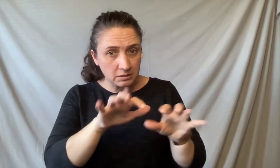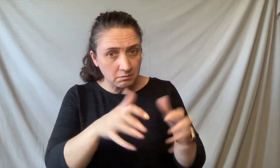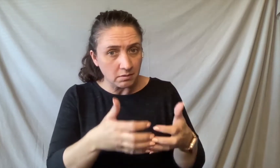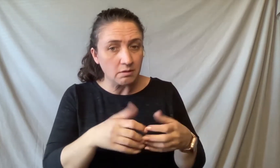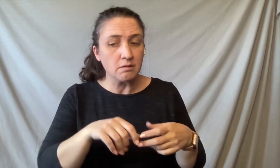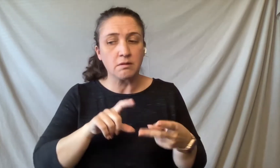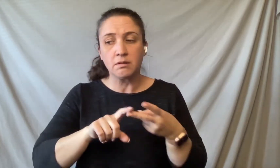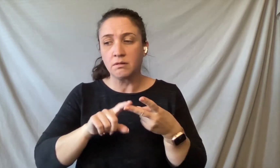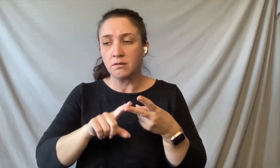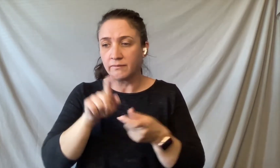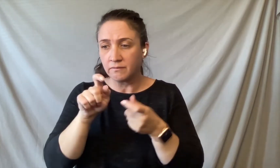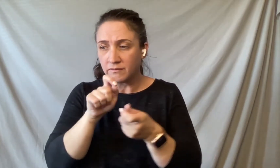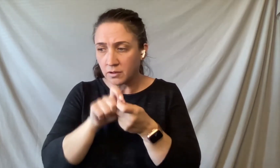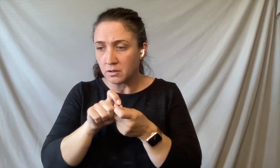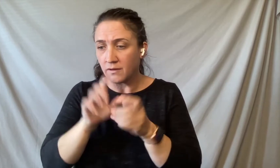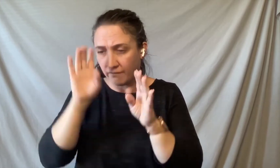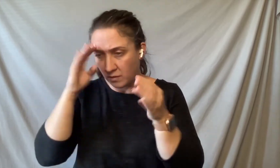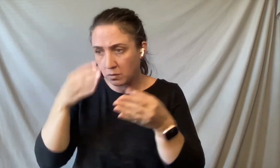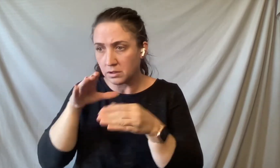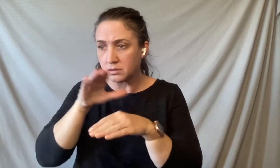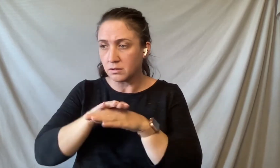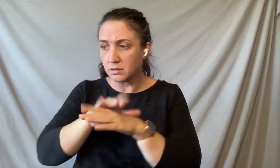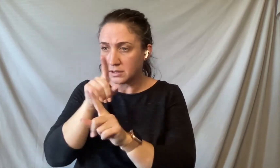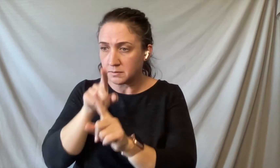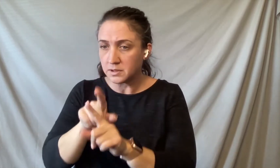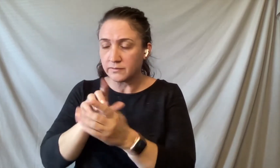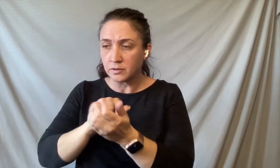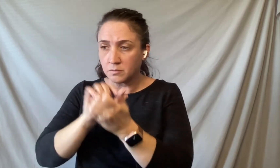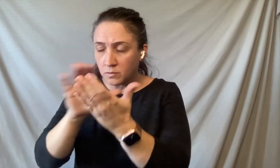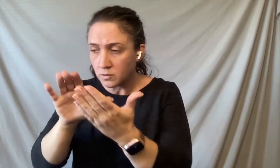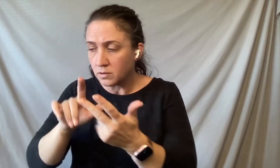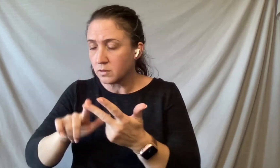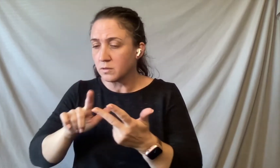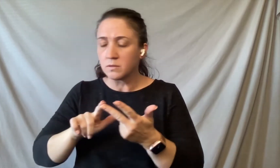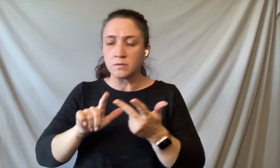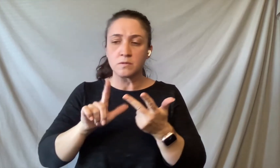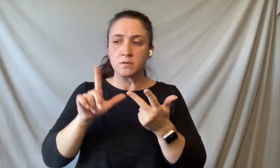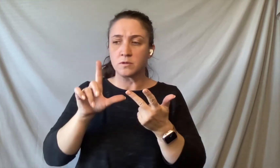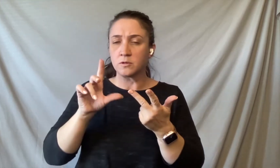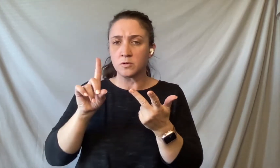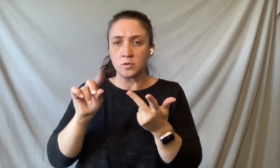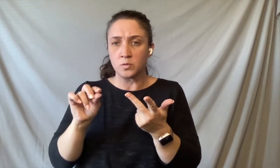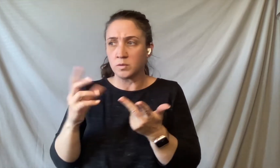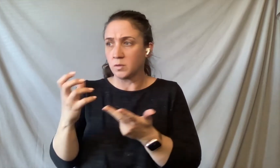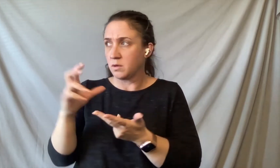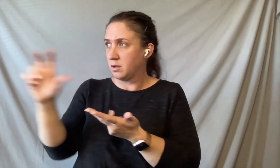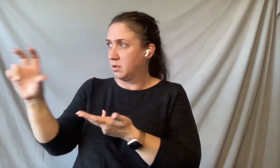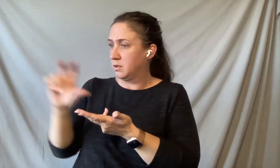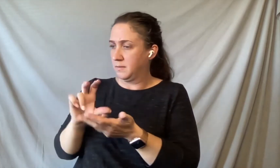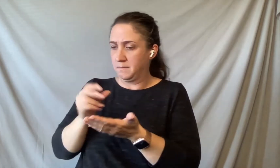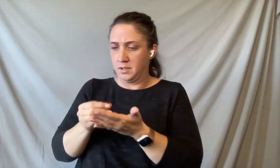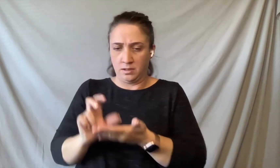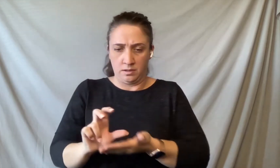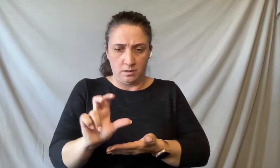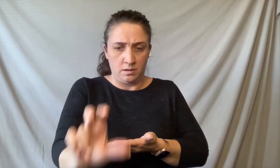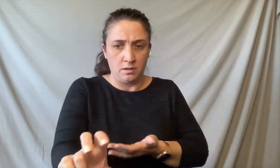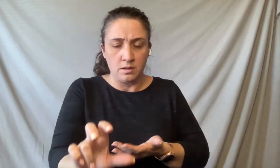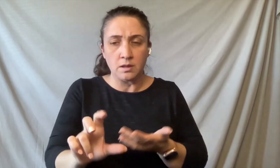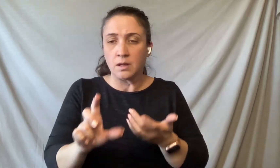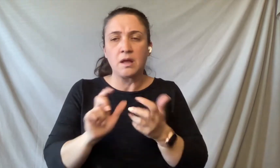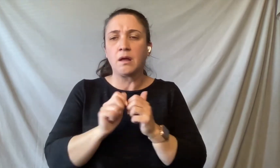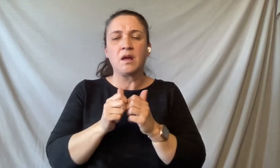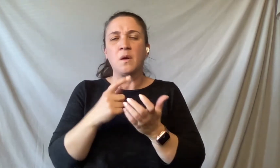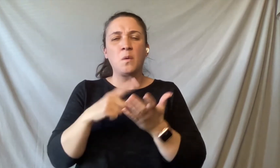whether we want to try to allocate some money to different populations. So that's just something that I guess I think I've